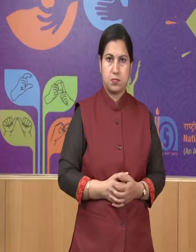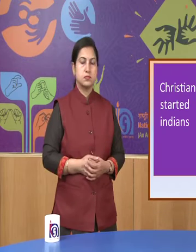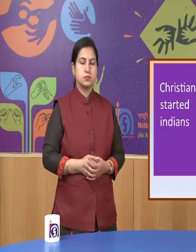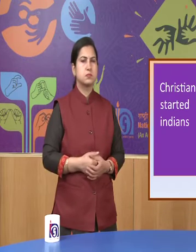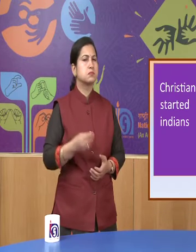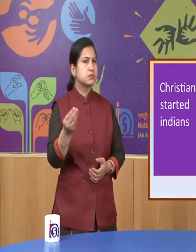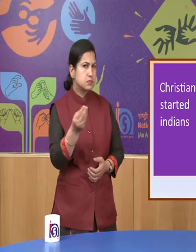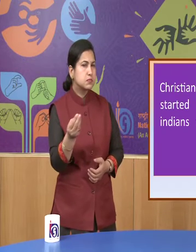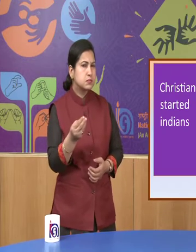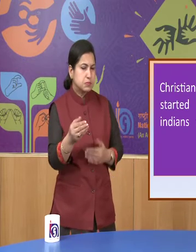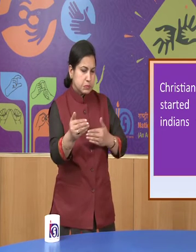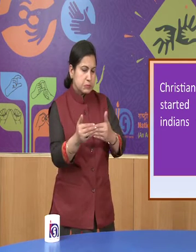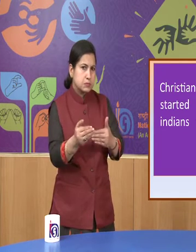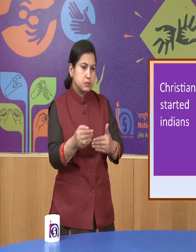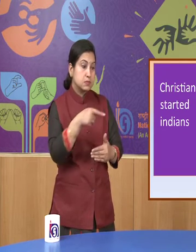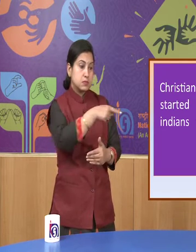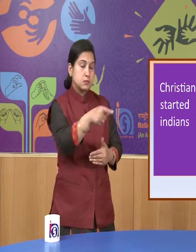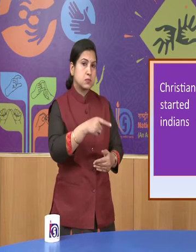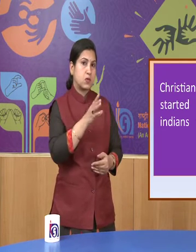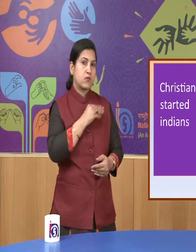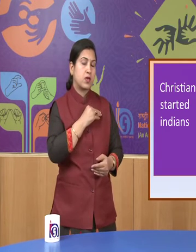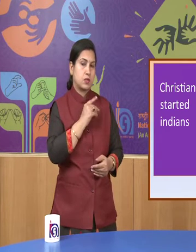To some extent, these fears were true,